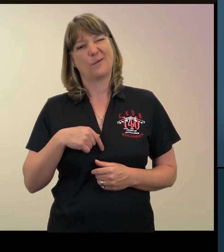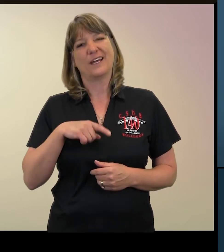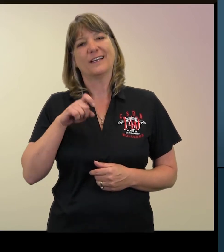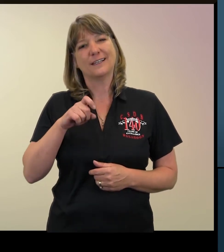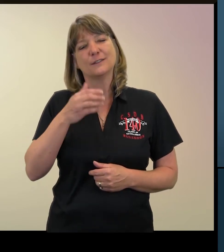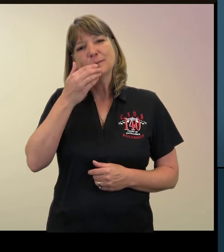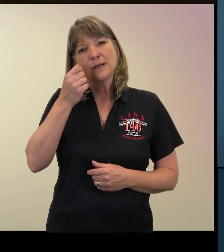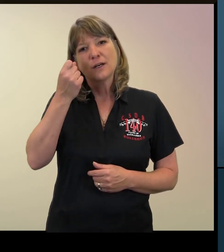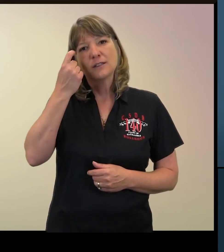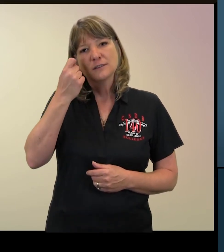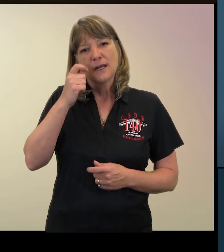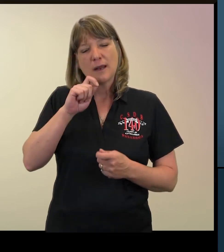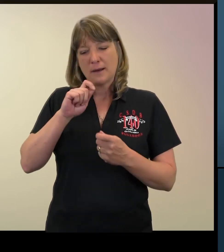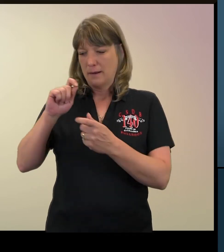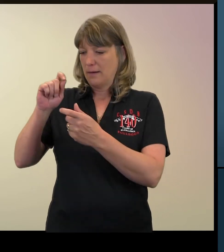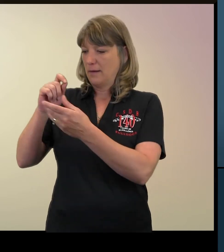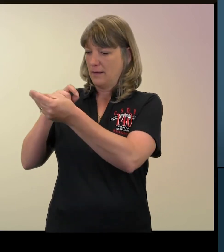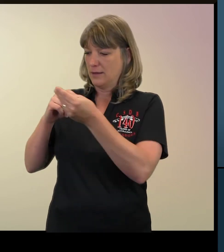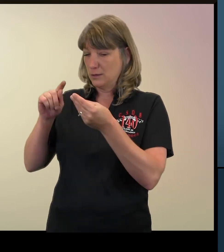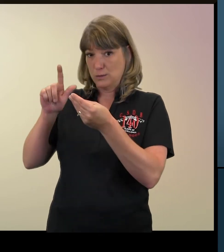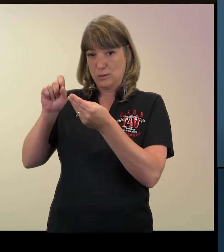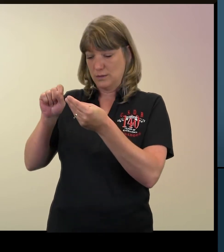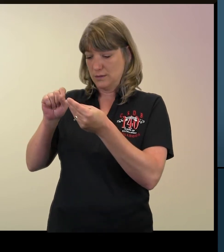We really need to better understand what